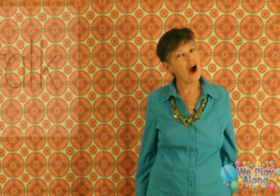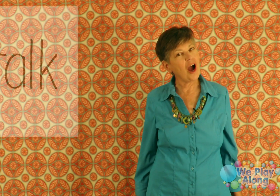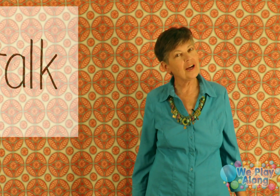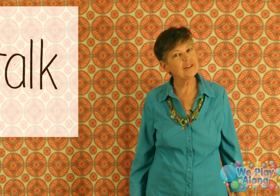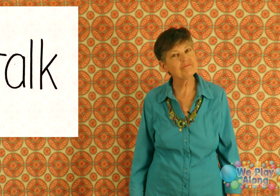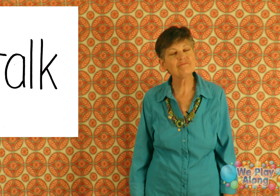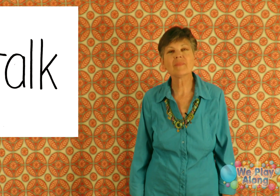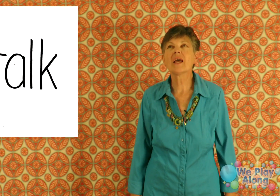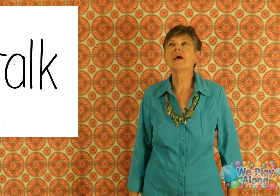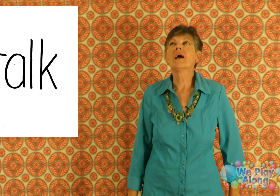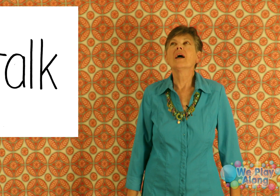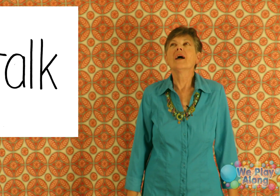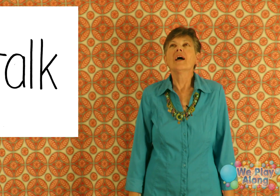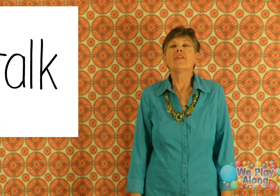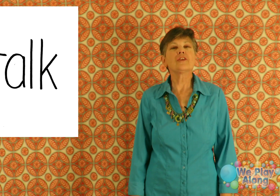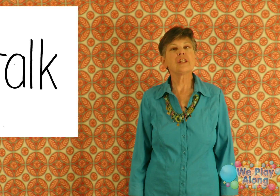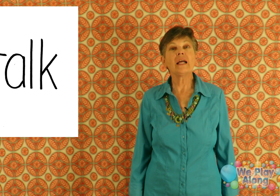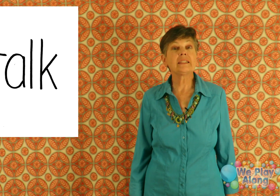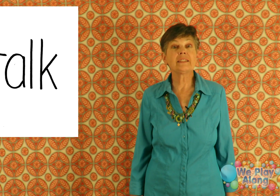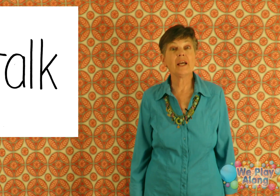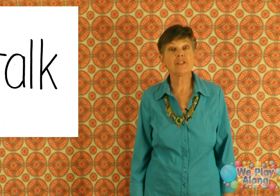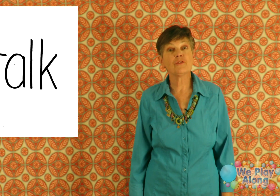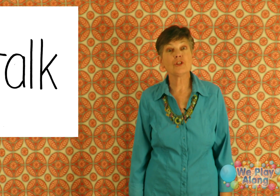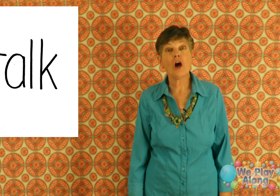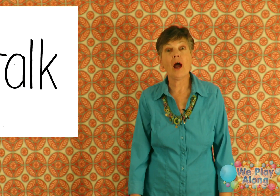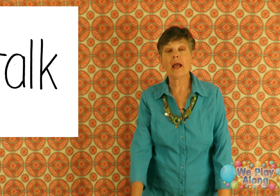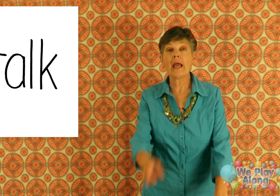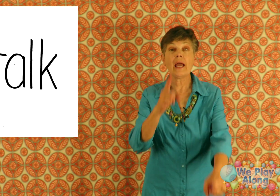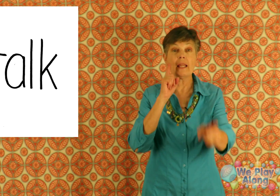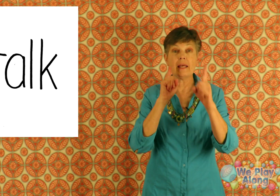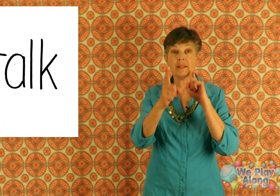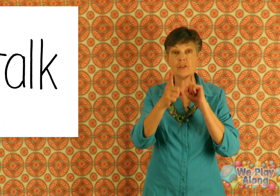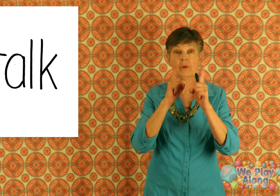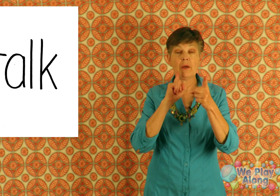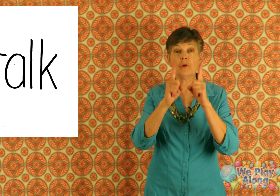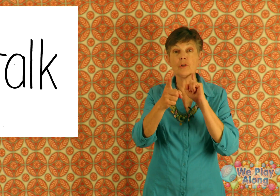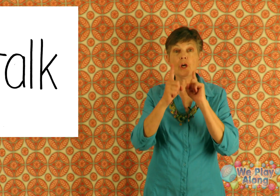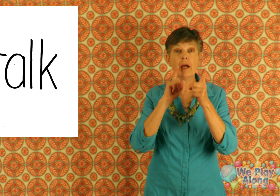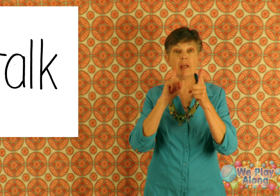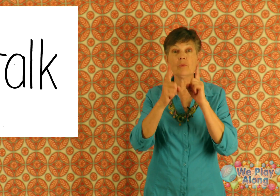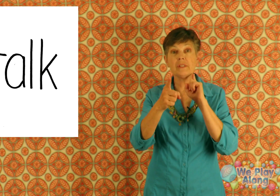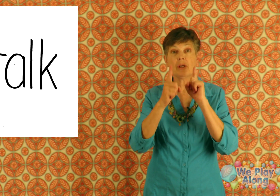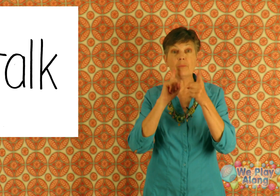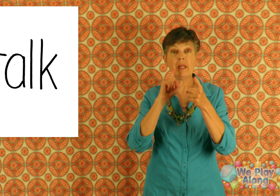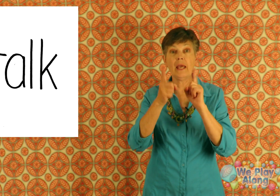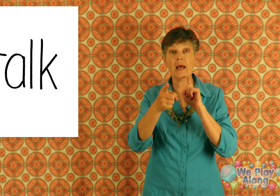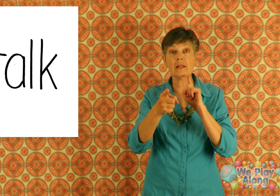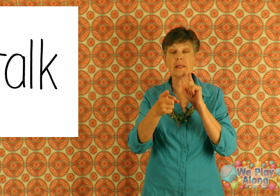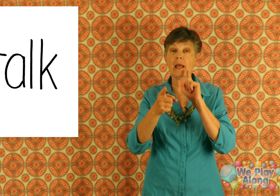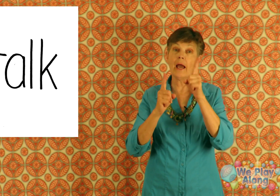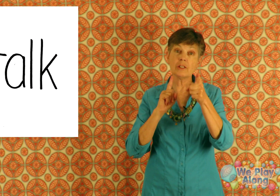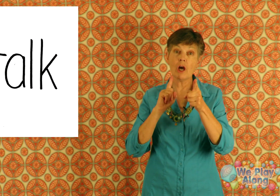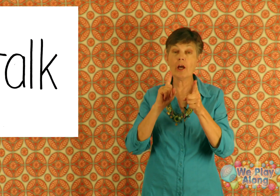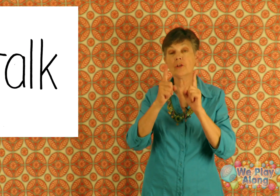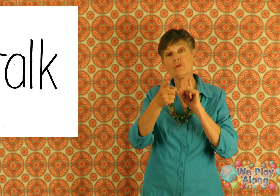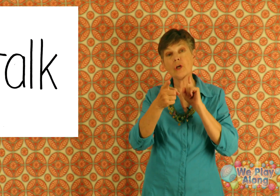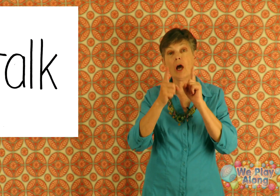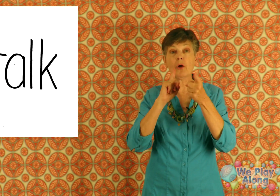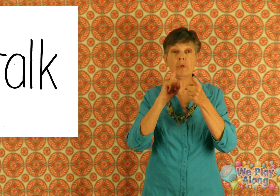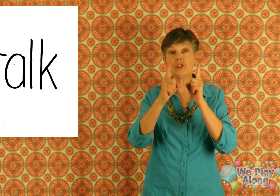Talk. There's lots of signs for talk. I kind of like this one, like when you're talking with somebody else, like I talk, you talk, we